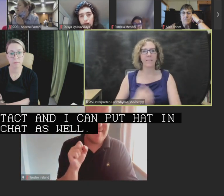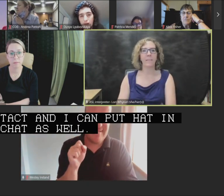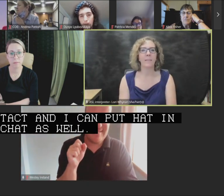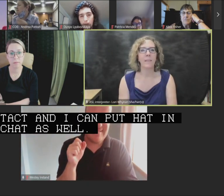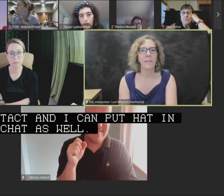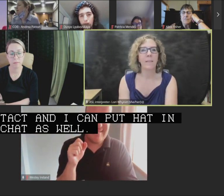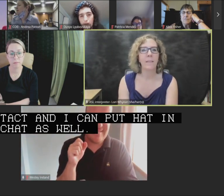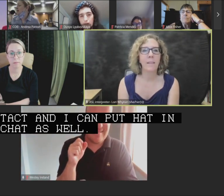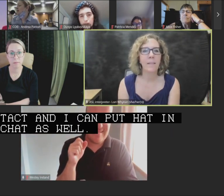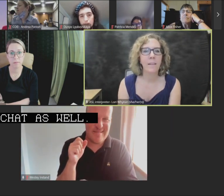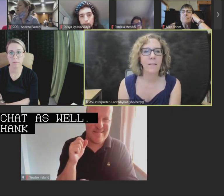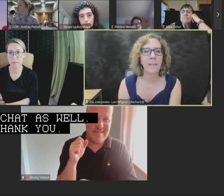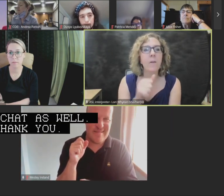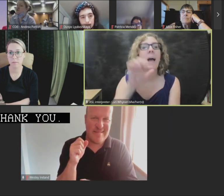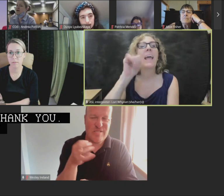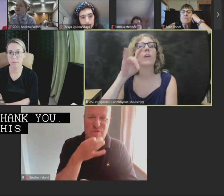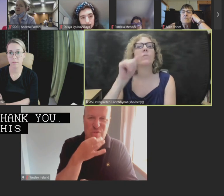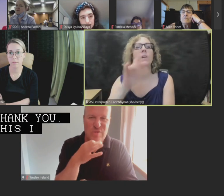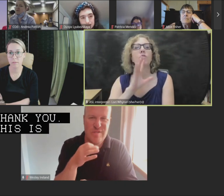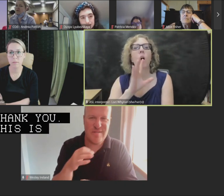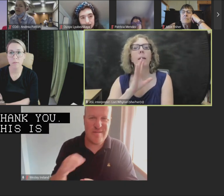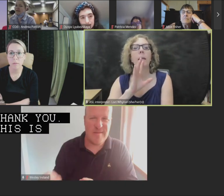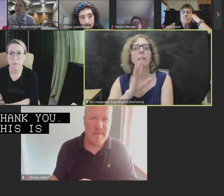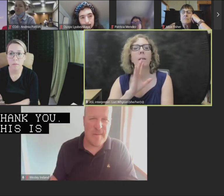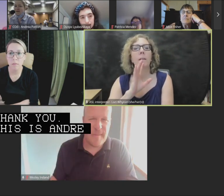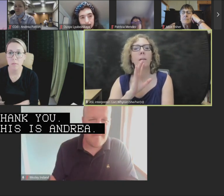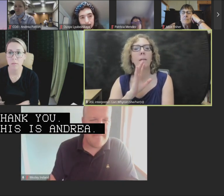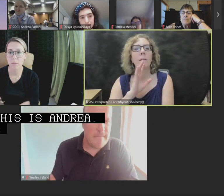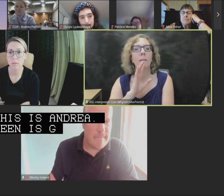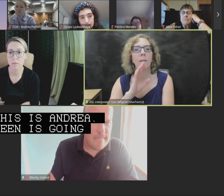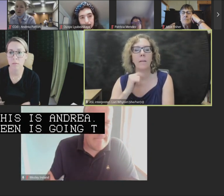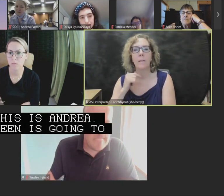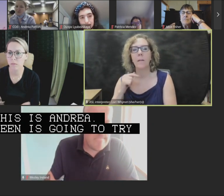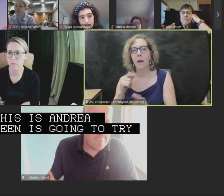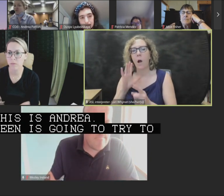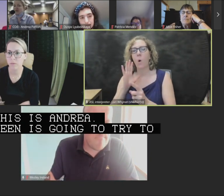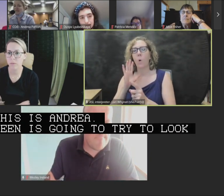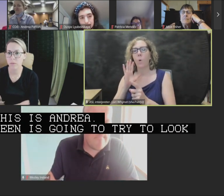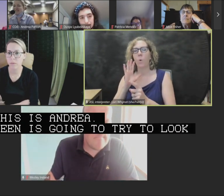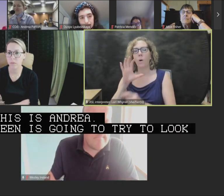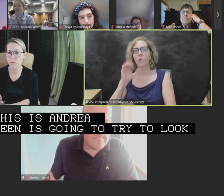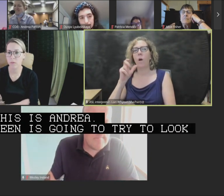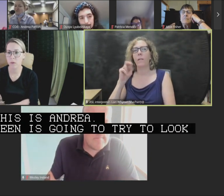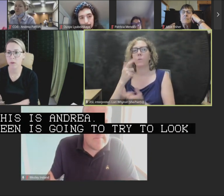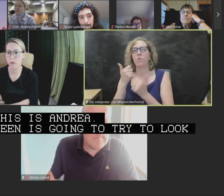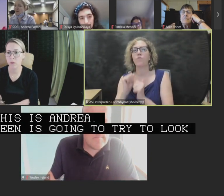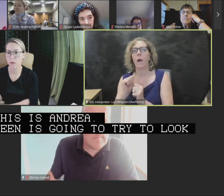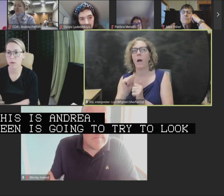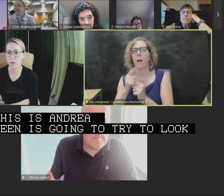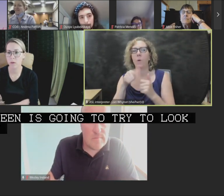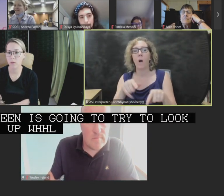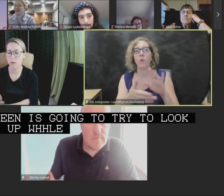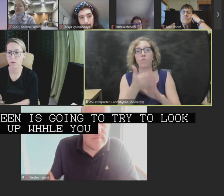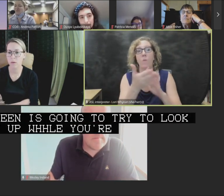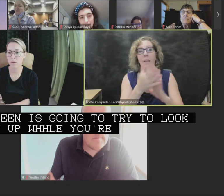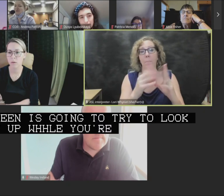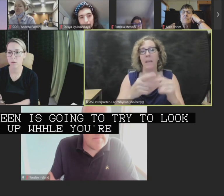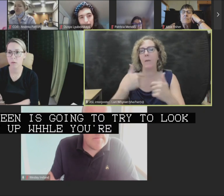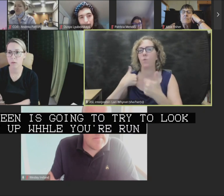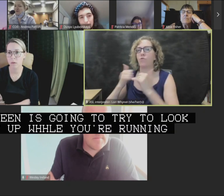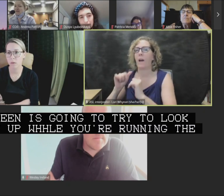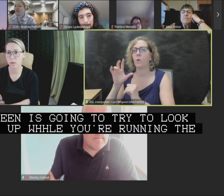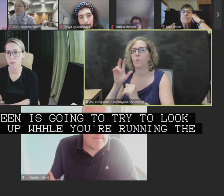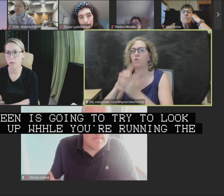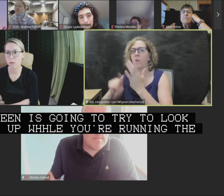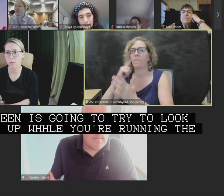Okay. This is Andrea as well. Colleen is going to try and look that up while you're running the meeting, Wes. So if we can't find it, we'll let you